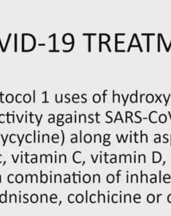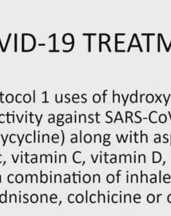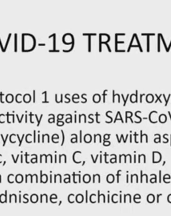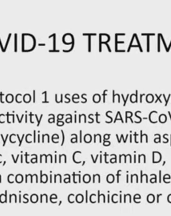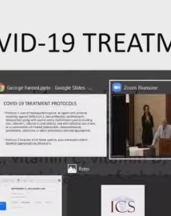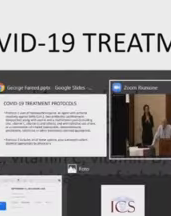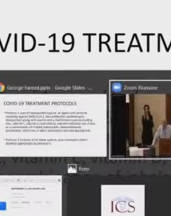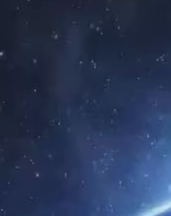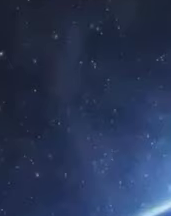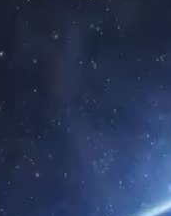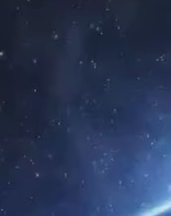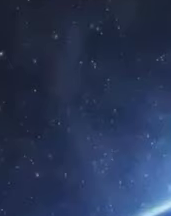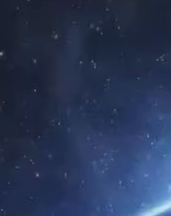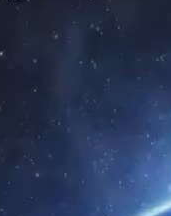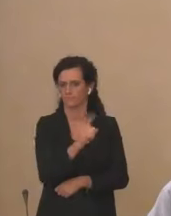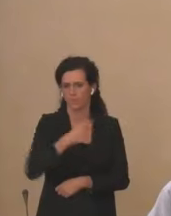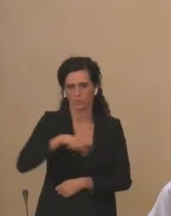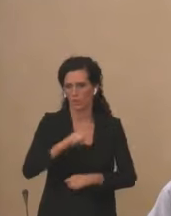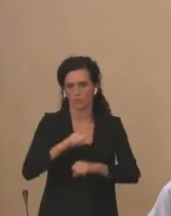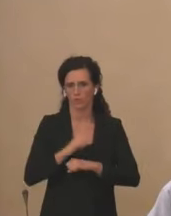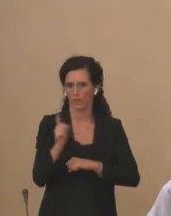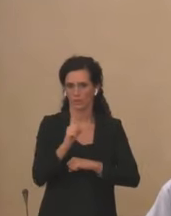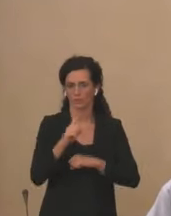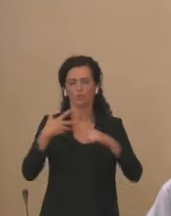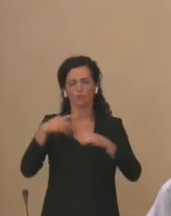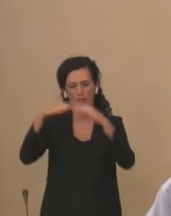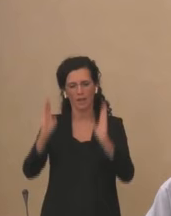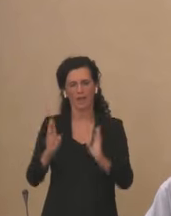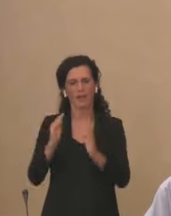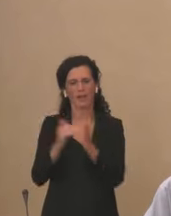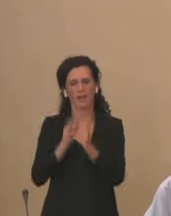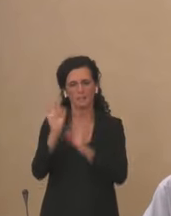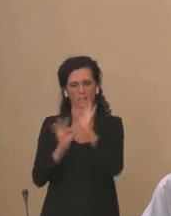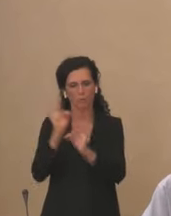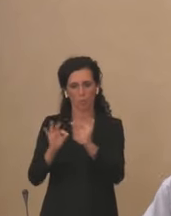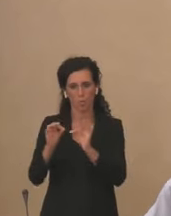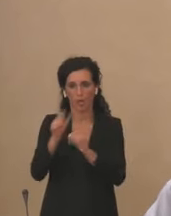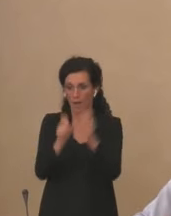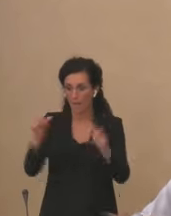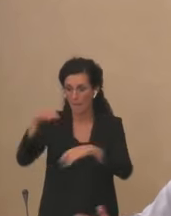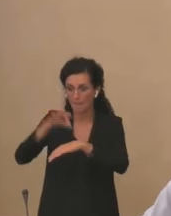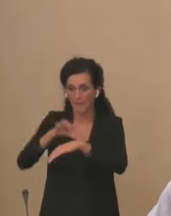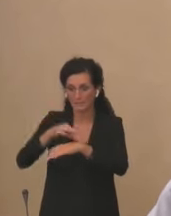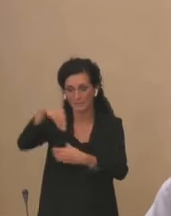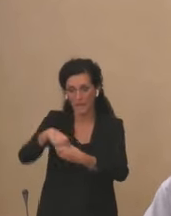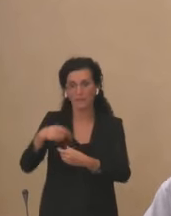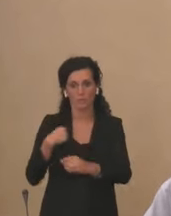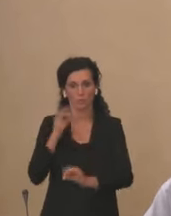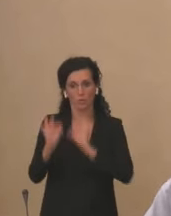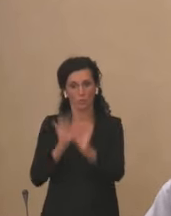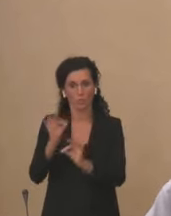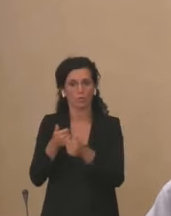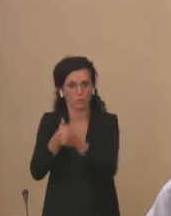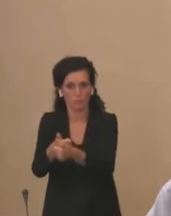of, and 95% of the patients recovered, 98%. Whereas around the area of